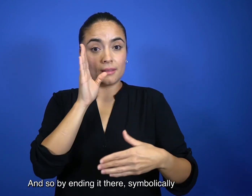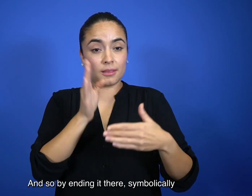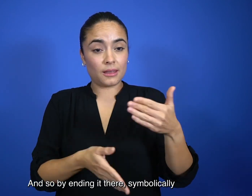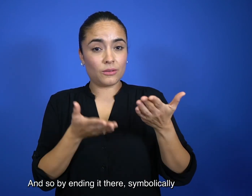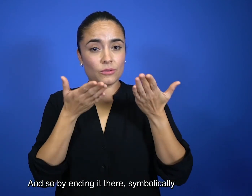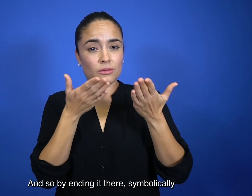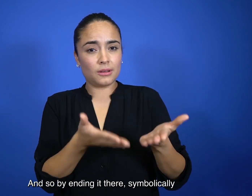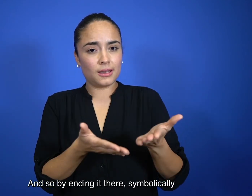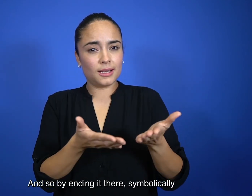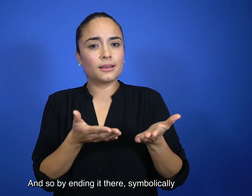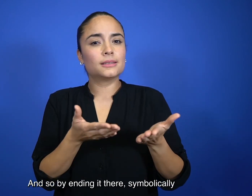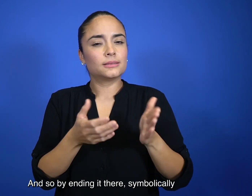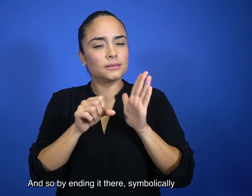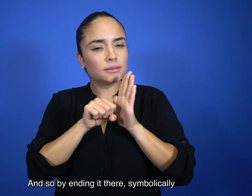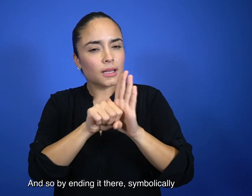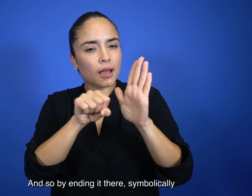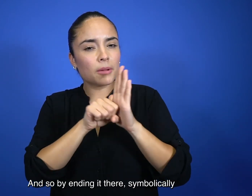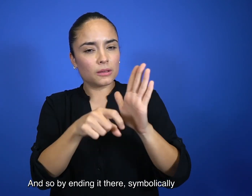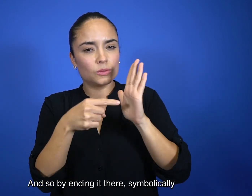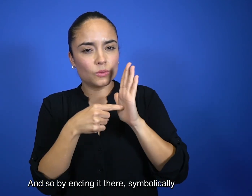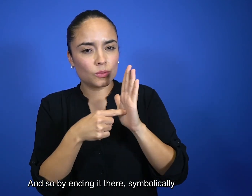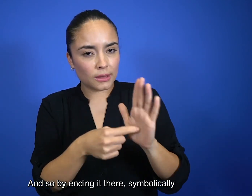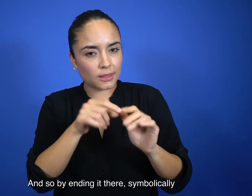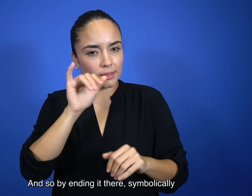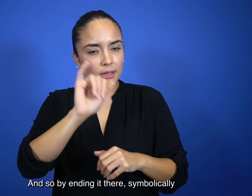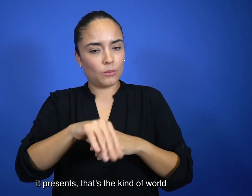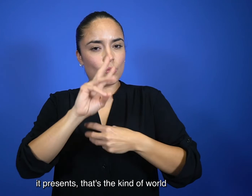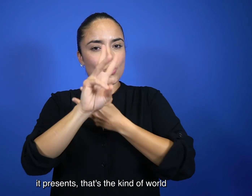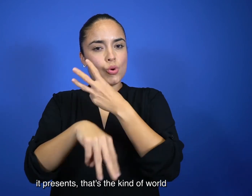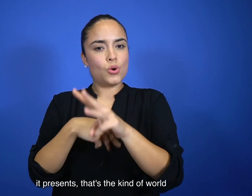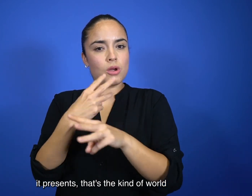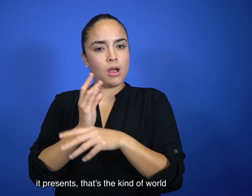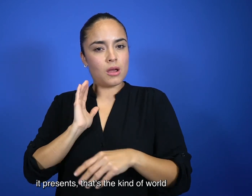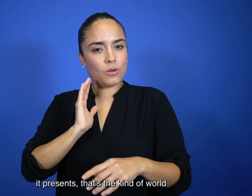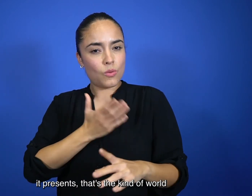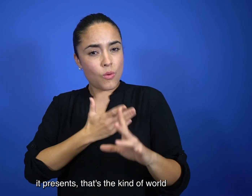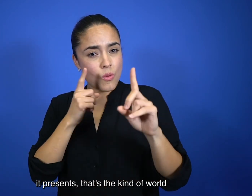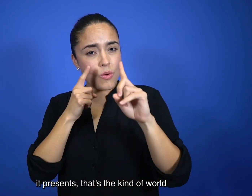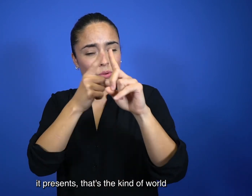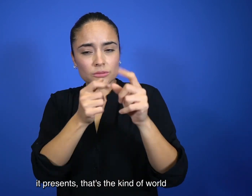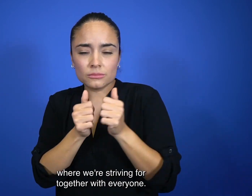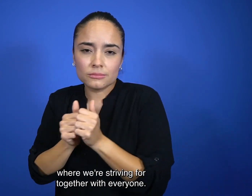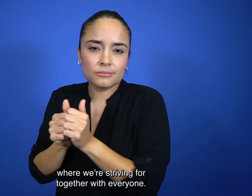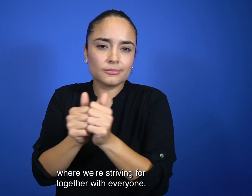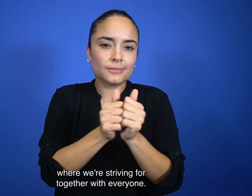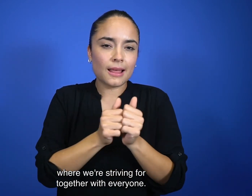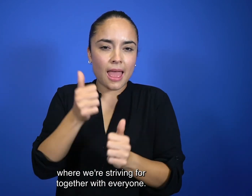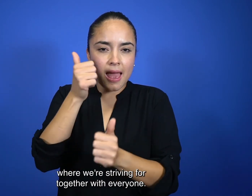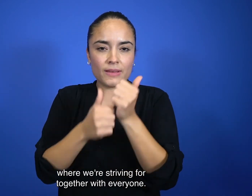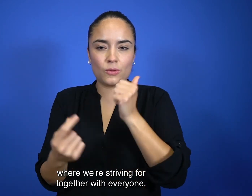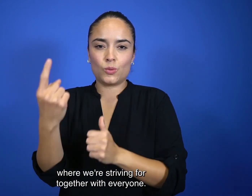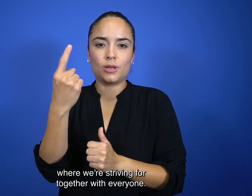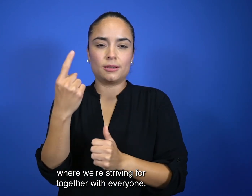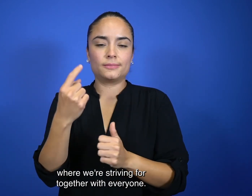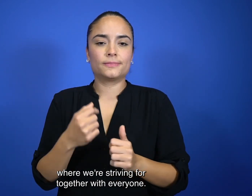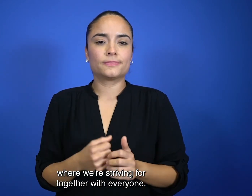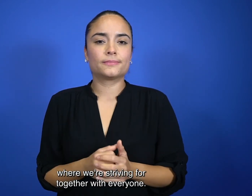so by adding it there, symbolically it represents that's the kind of world we're striving for together with